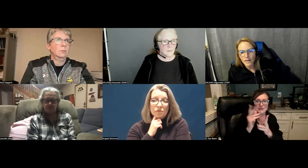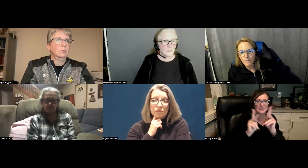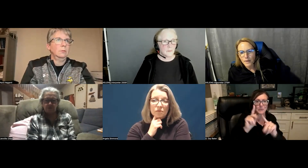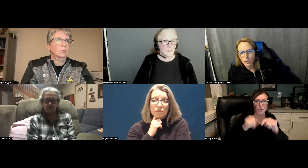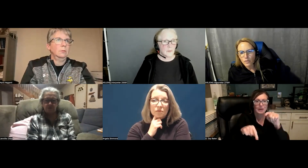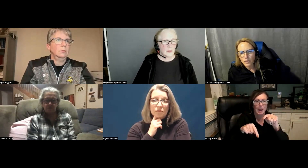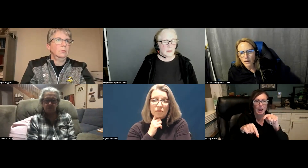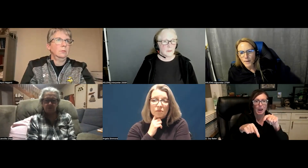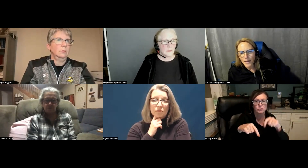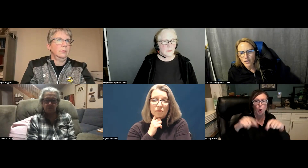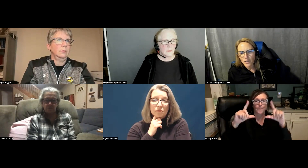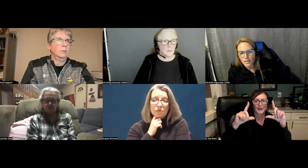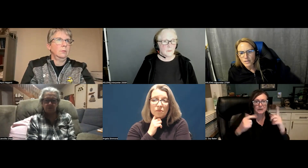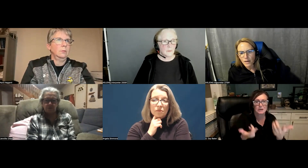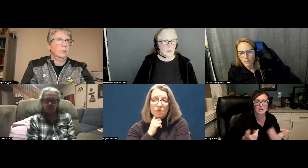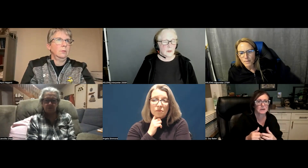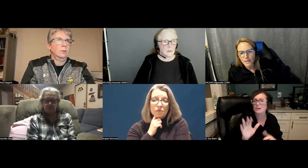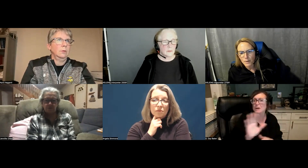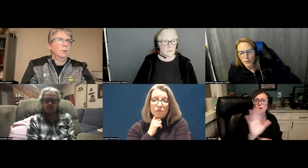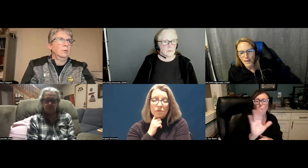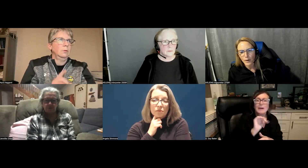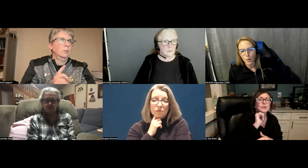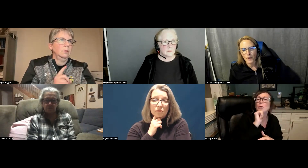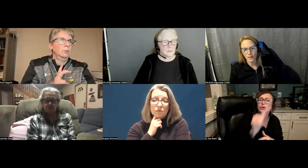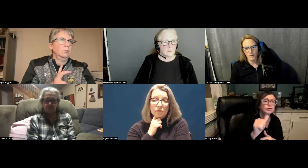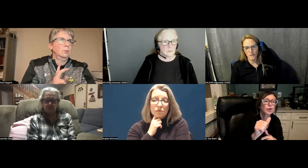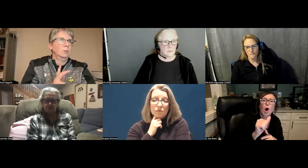The Google Doc pages, maybe some people can't open.